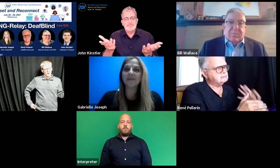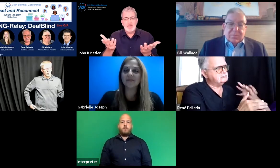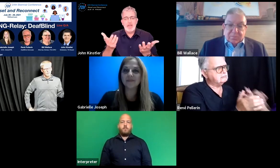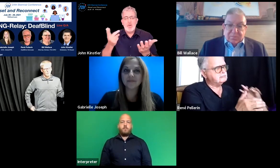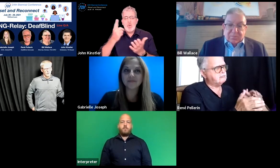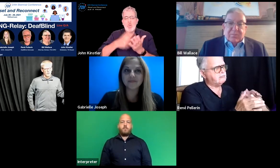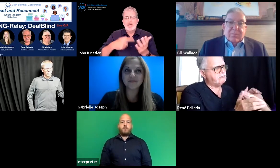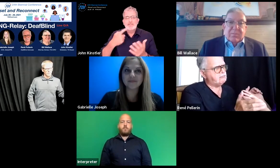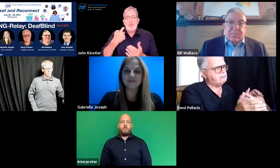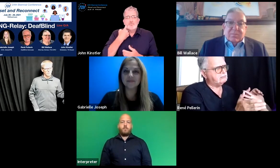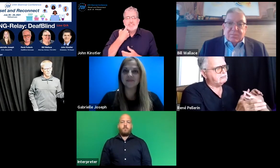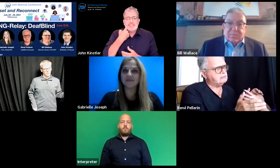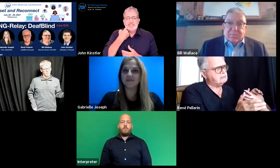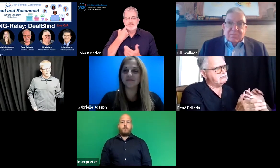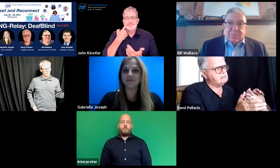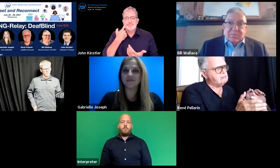advisor.